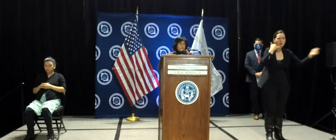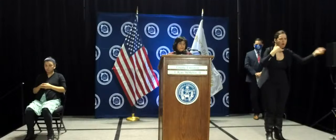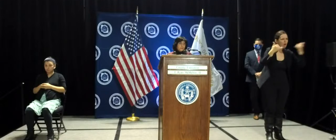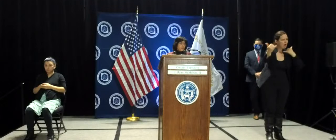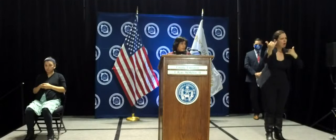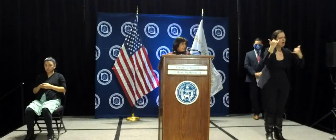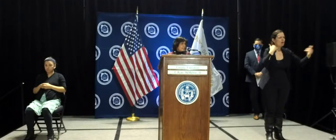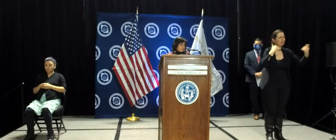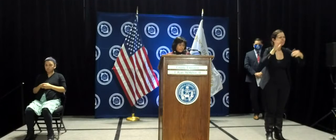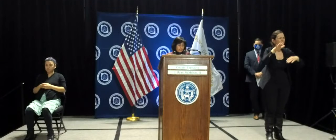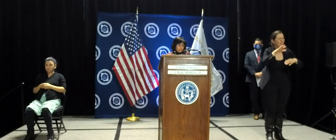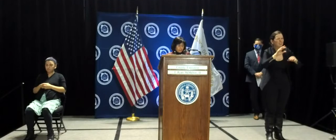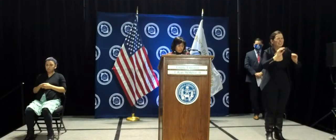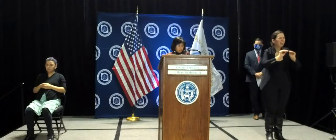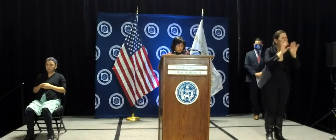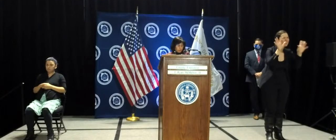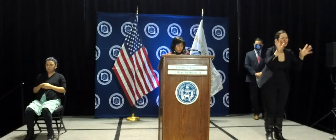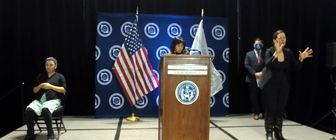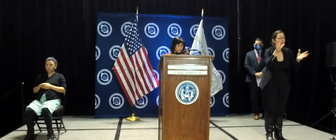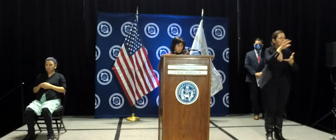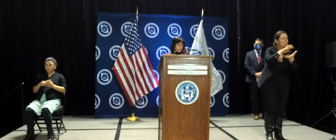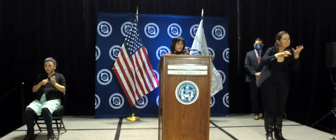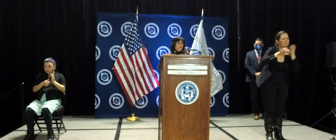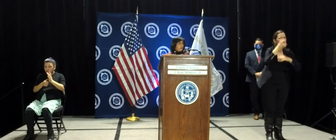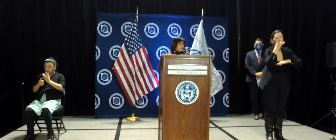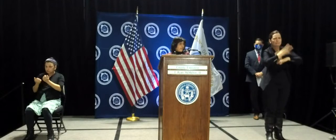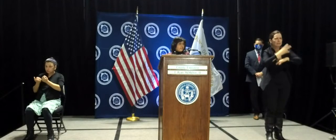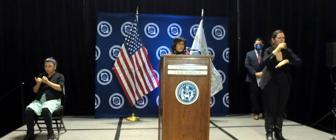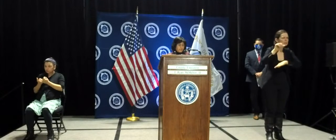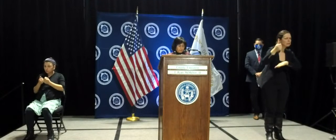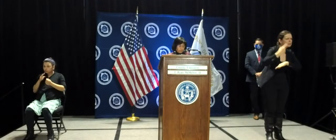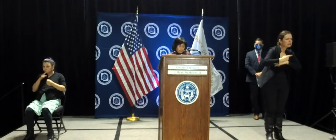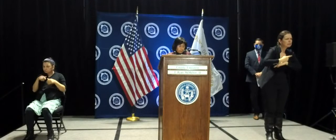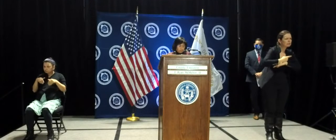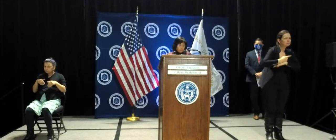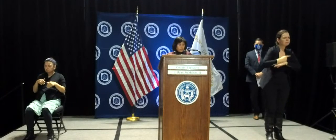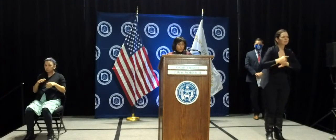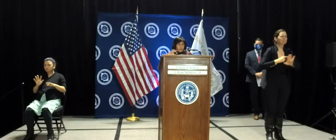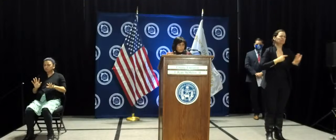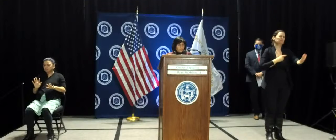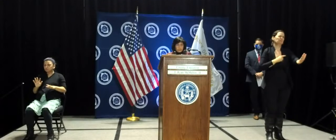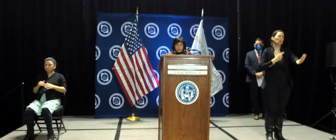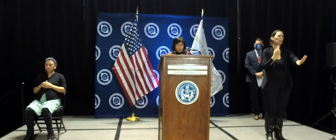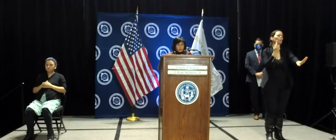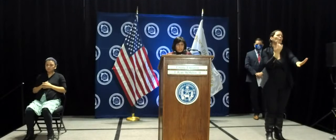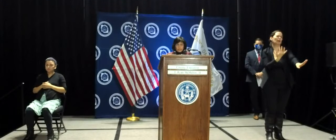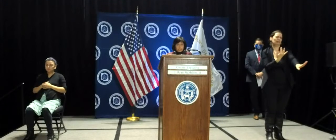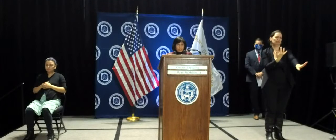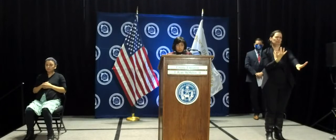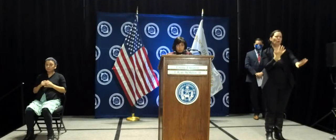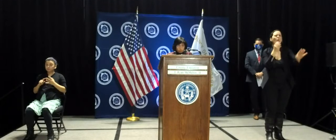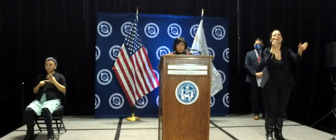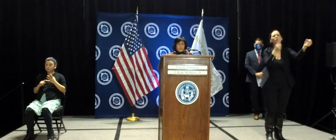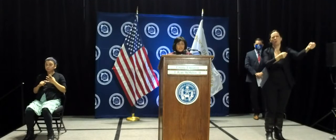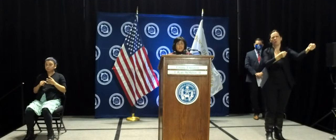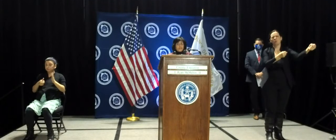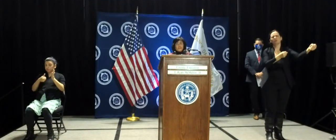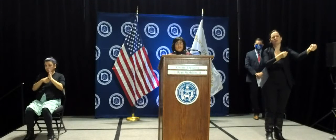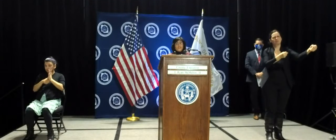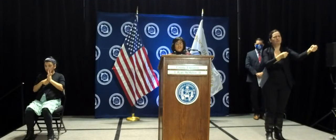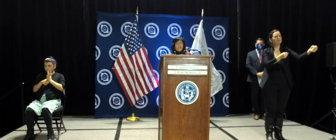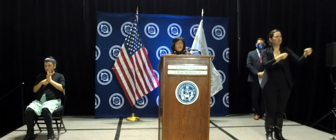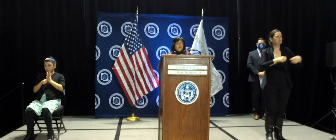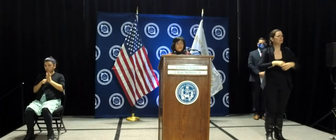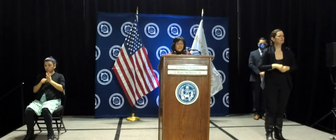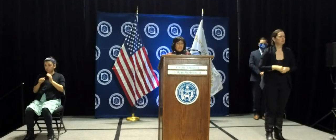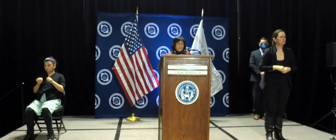patient. When the state does, certainly we'll go. Number 4, testing. So there is so much increased